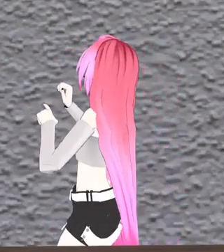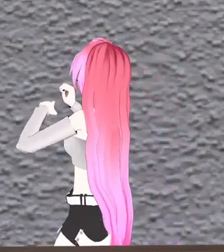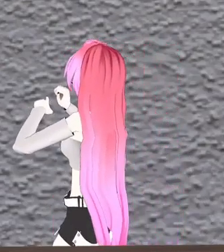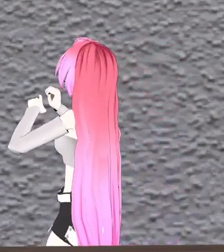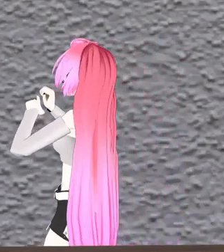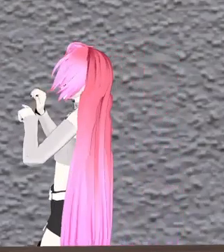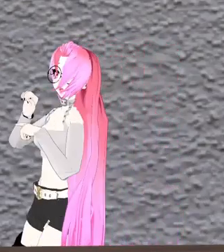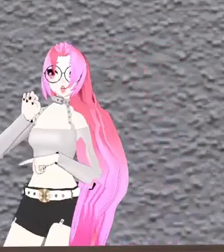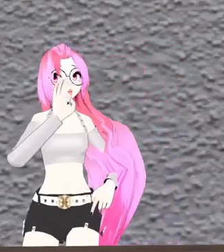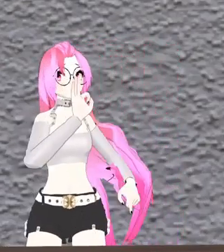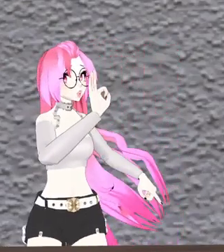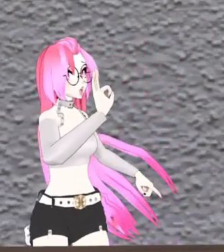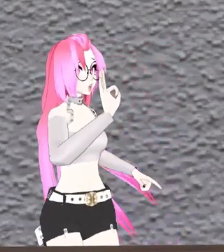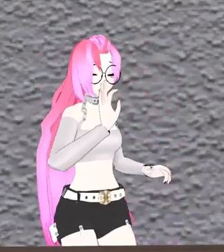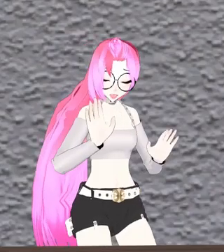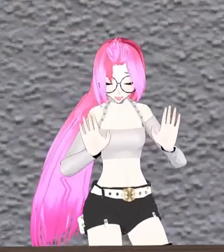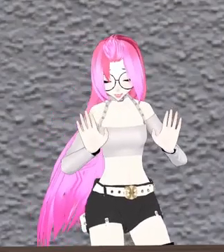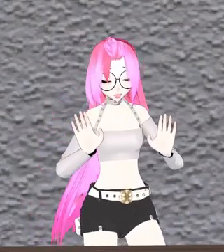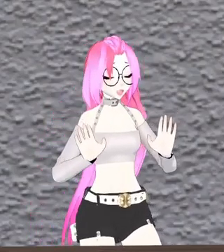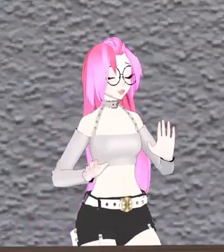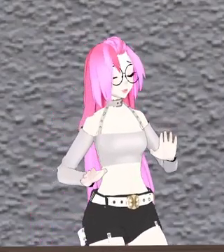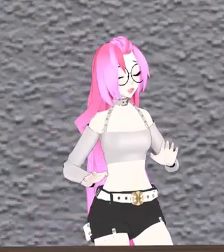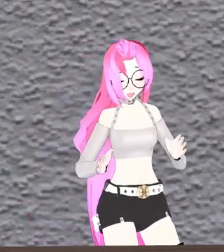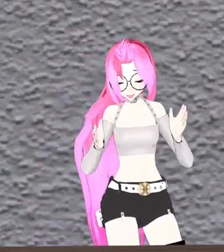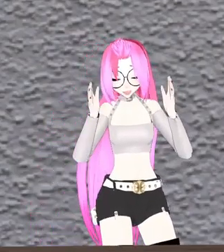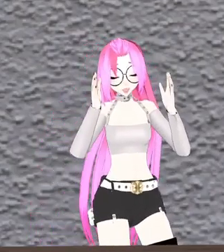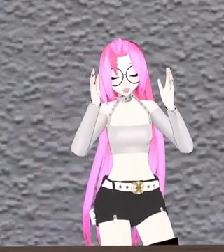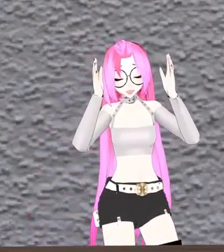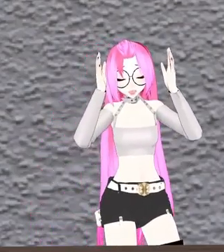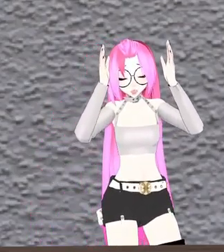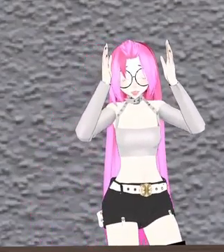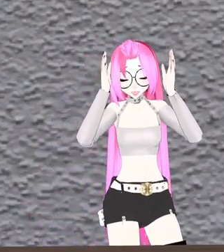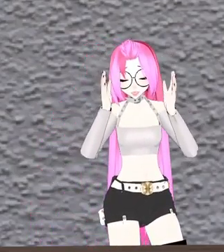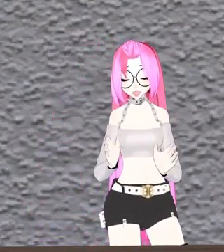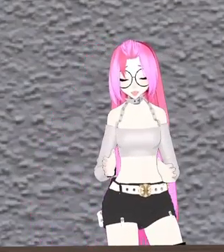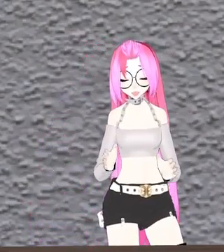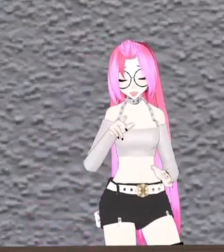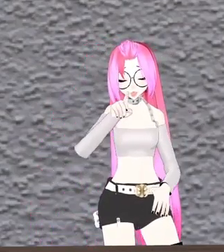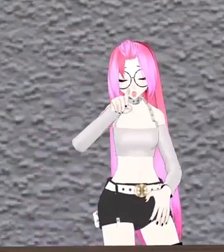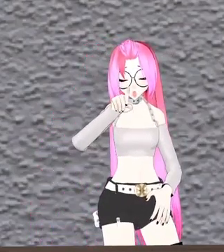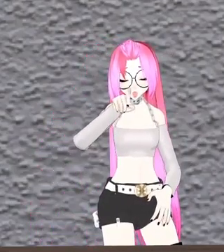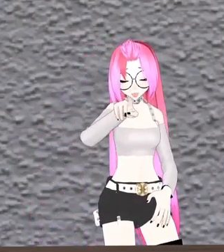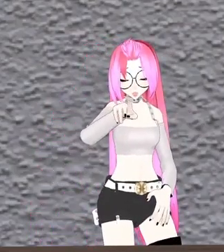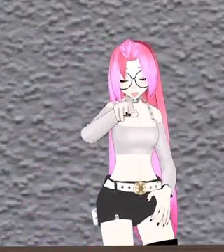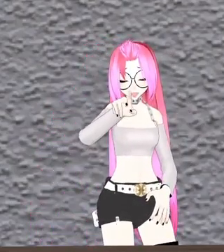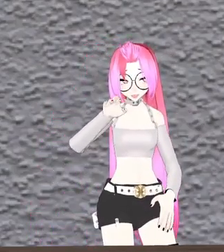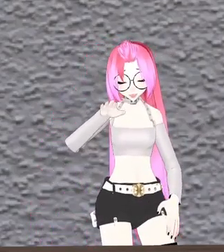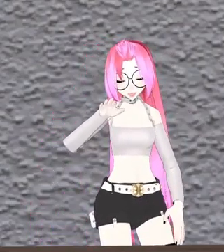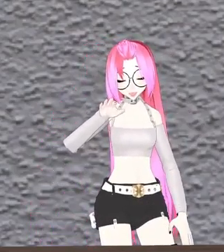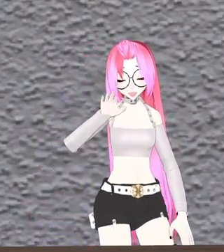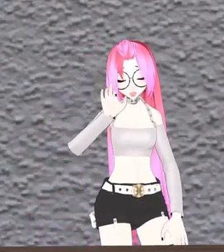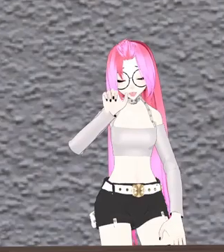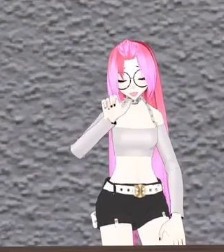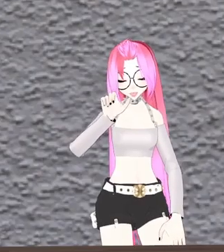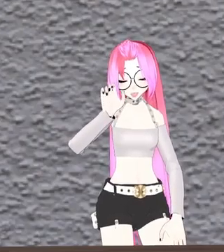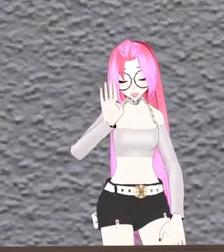there's an E and an F. You're not going to be doing that. You're going to be standing perfectly still. You're going to be looking at the person in front of you, and you're going to go like